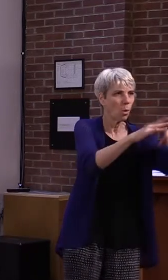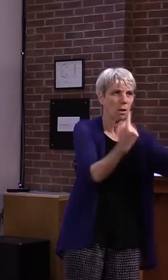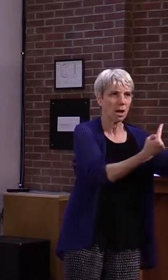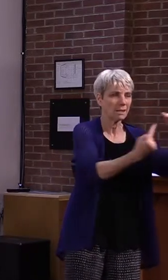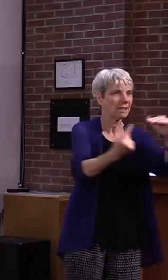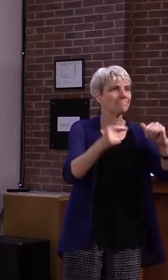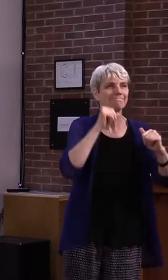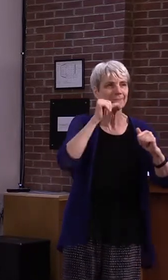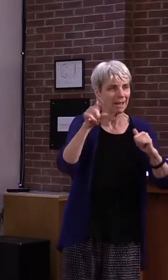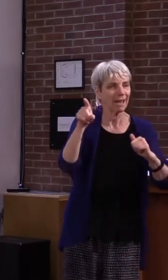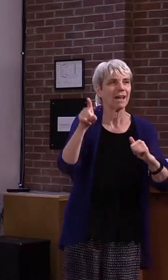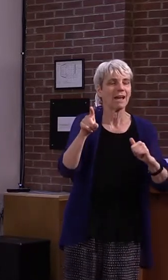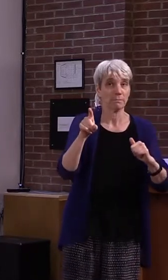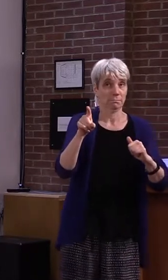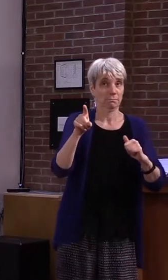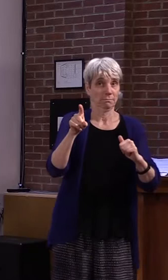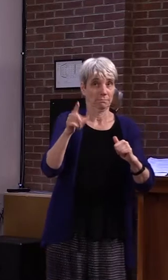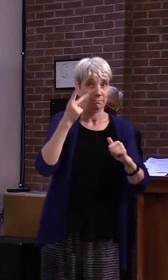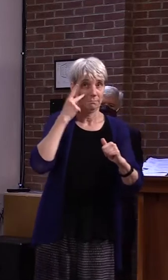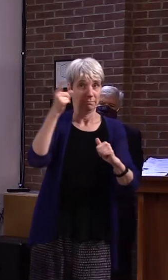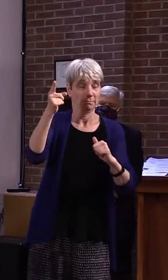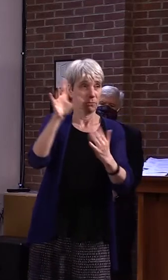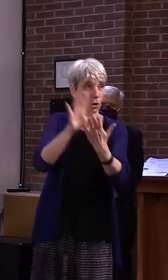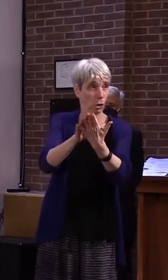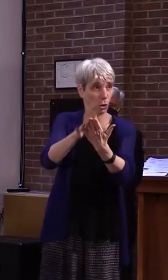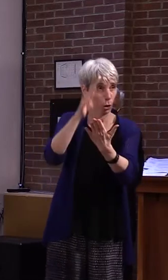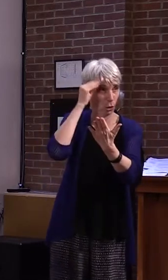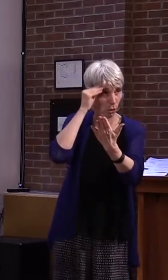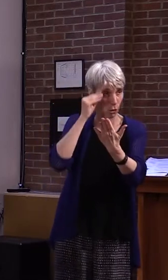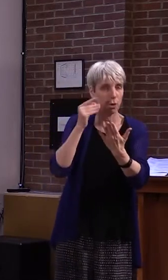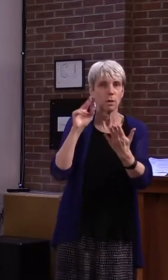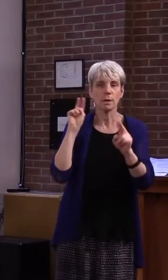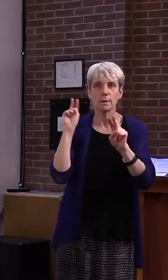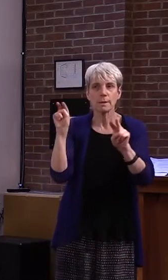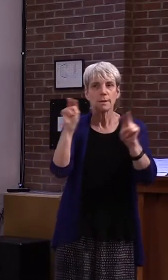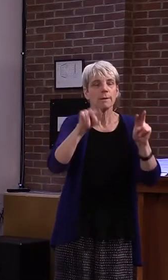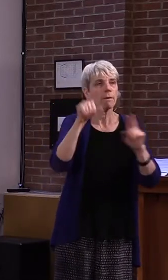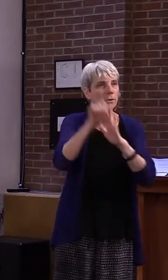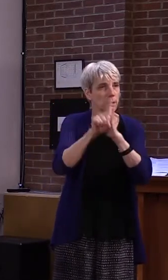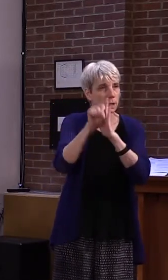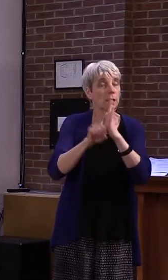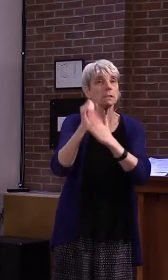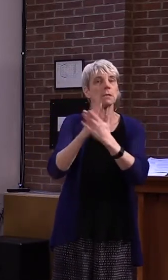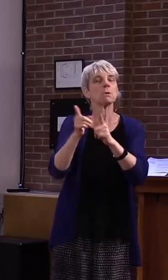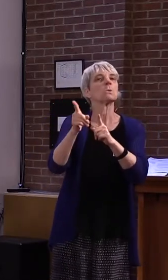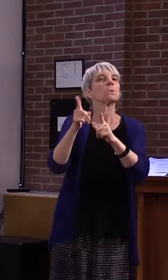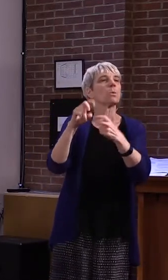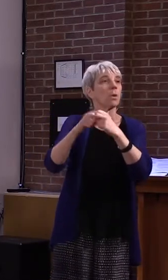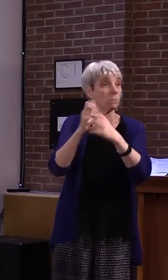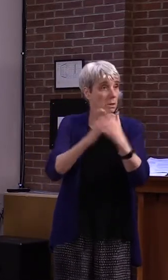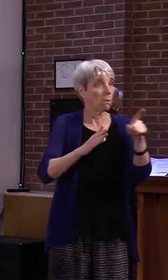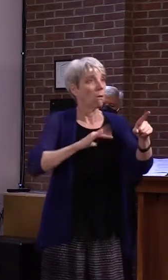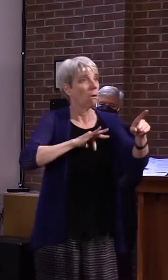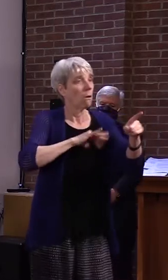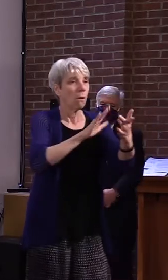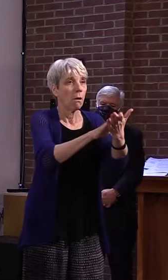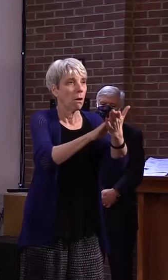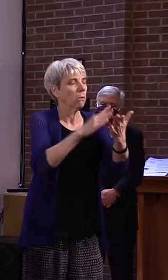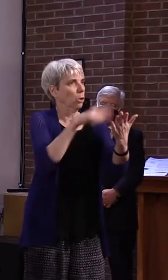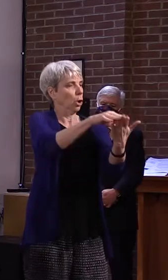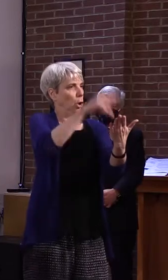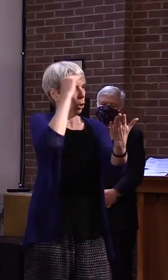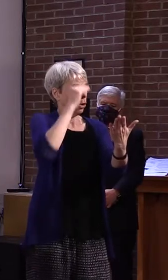and again, watch other states and see what they do that could be better than what we do, and take advantage of that.